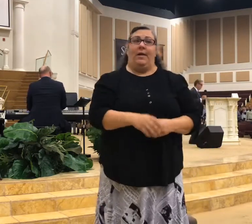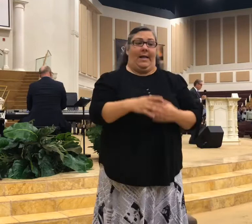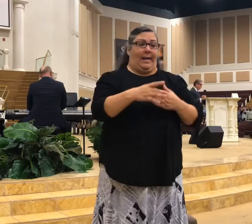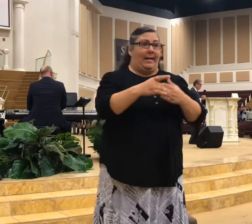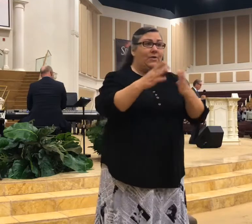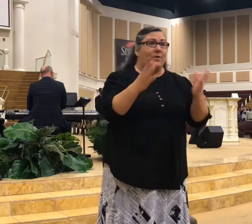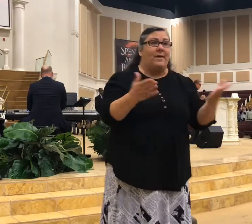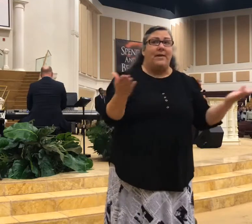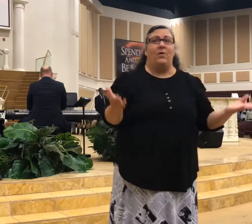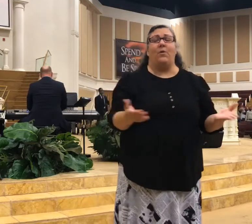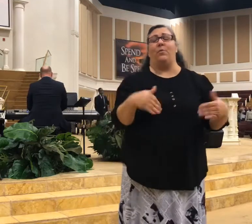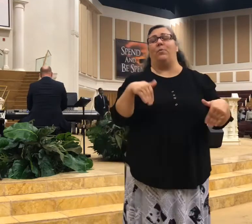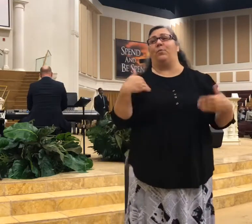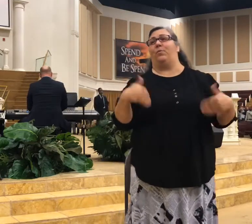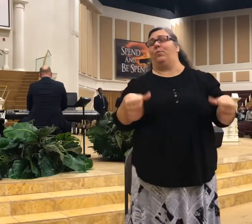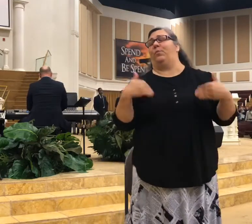leadership.